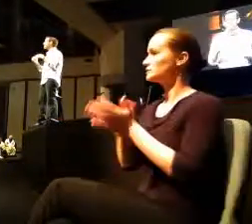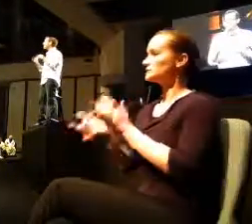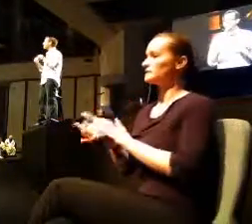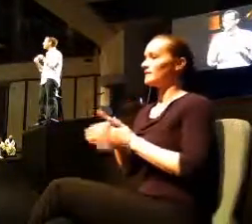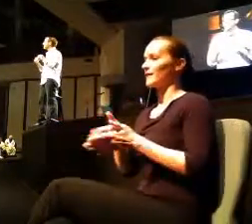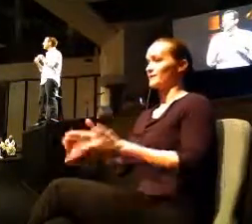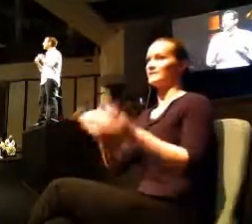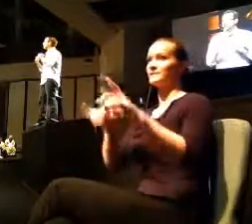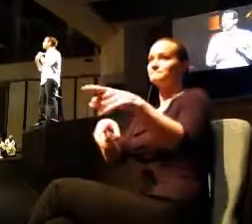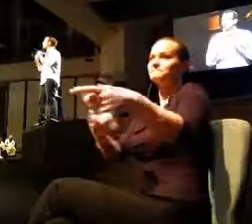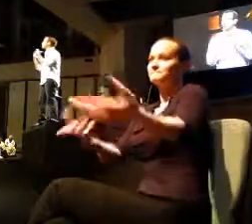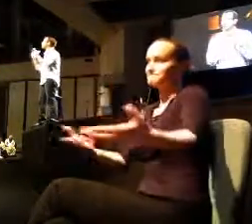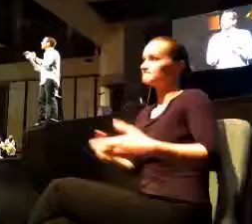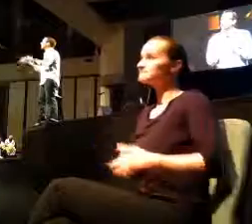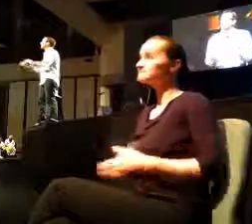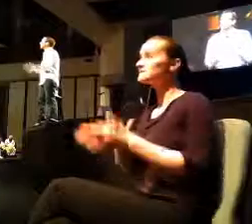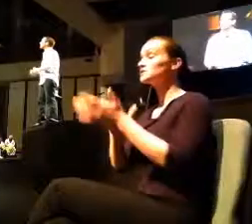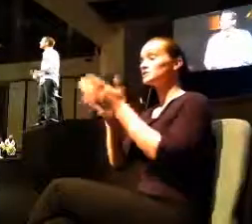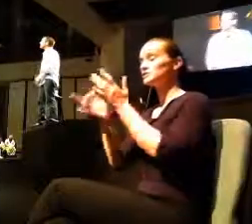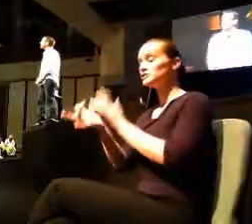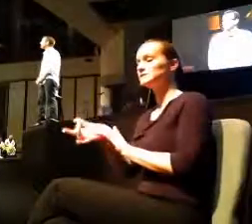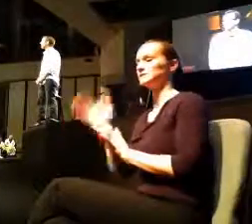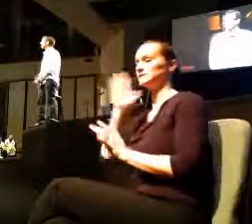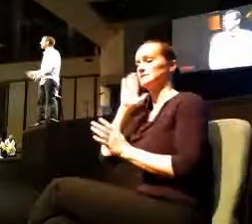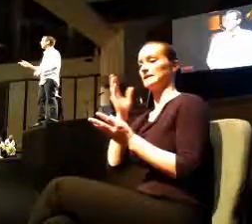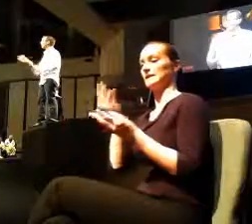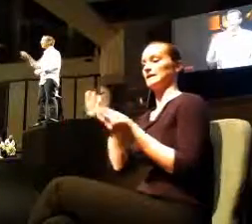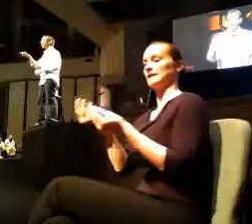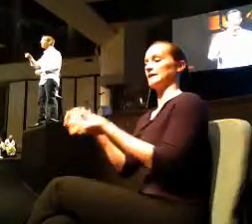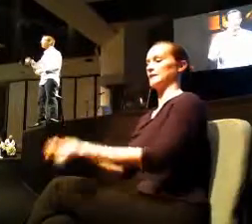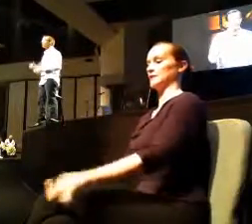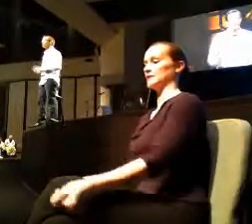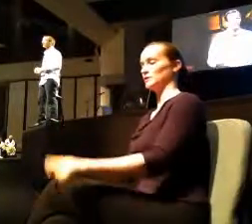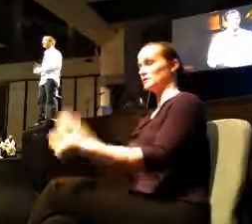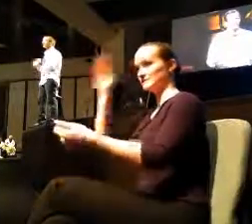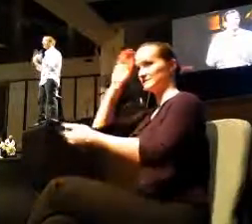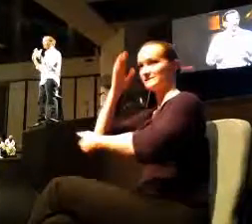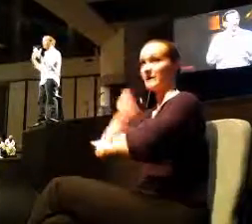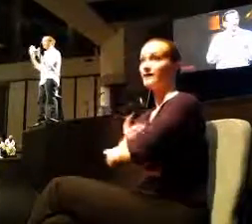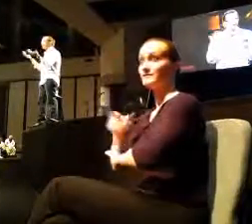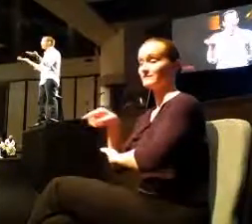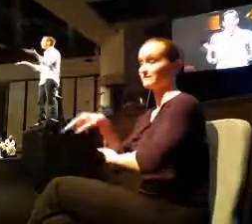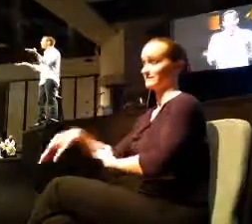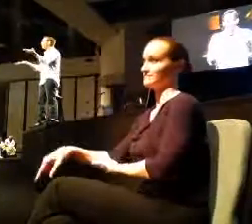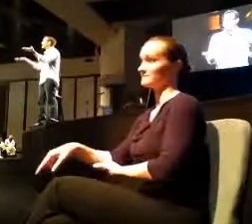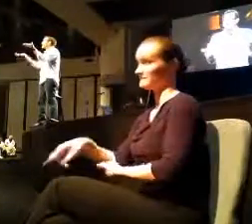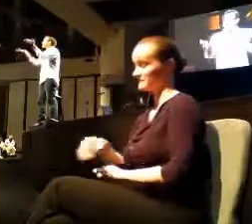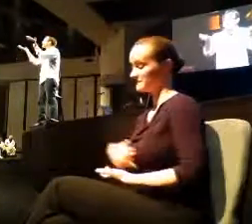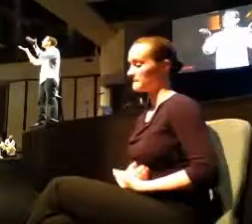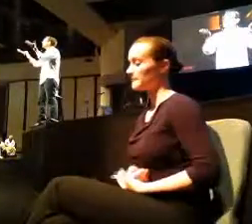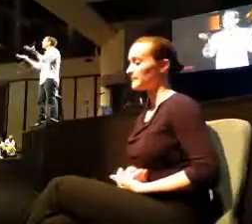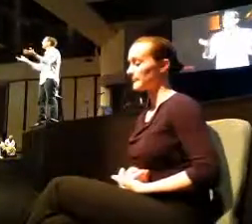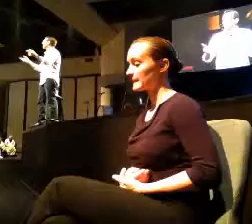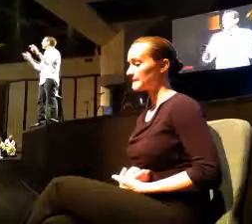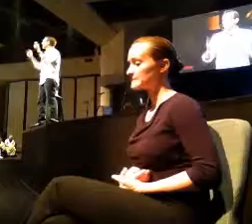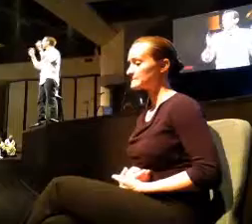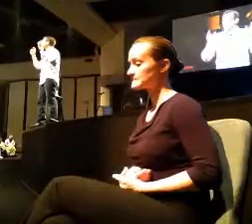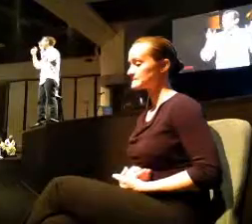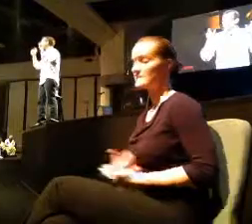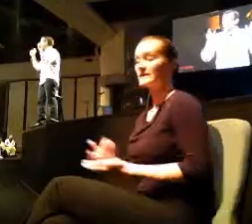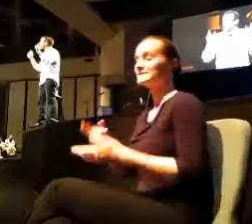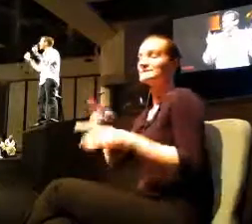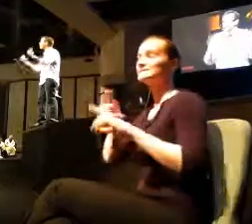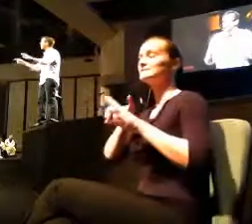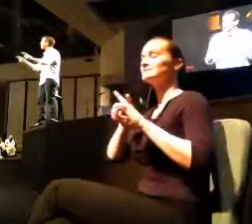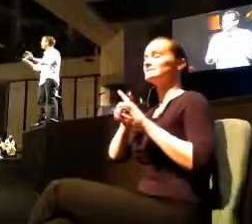And Jesus goes on to heal this man's son. There are no conditions upon how his level of faith.